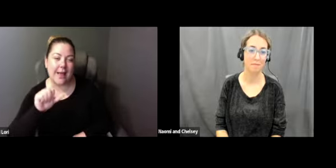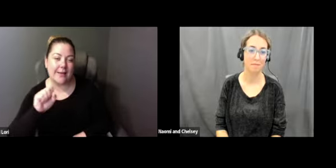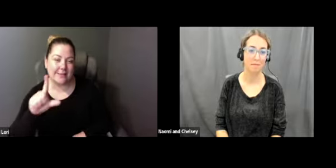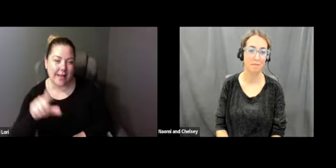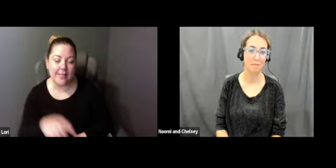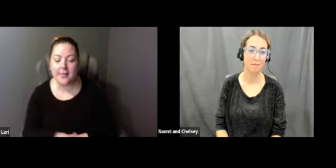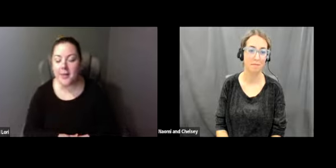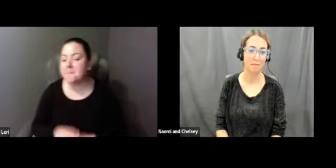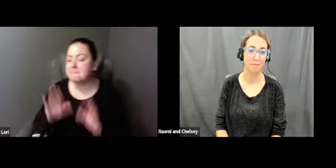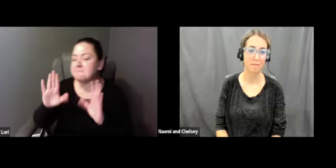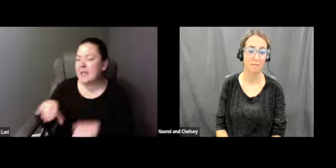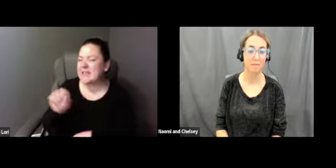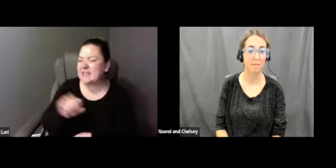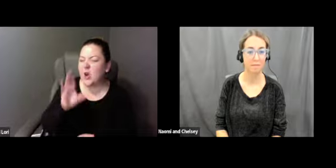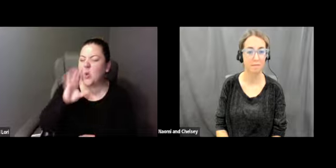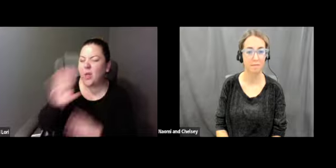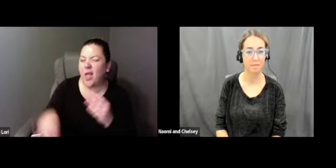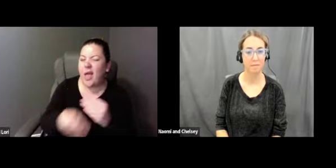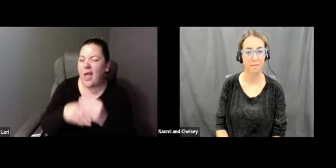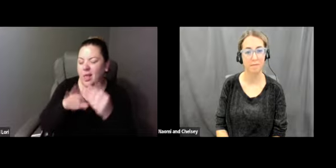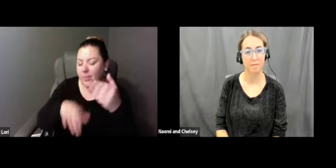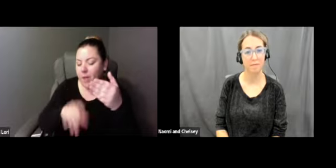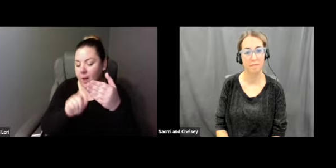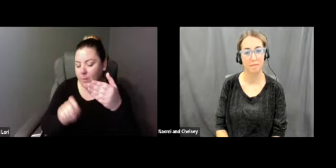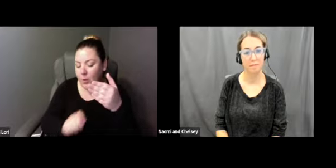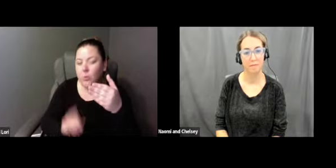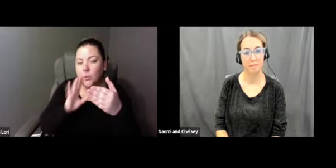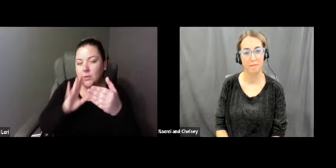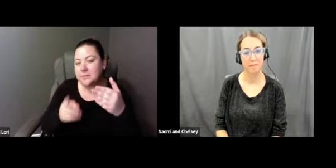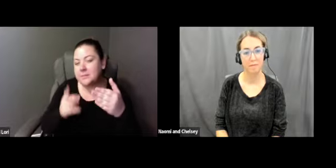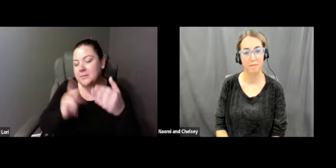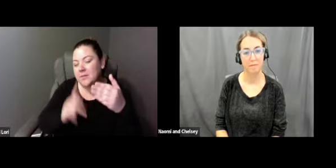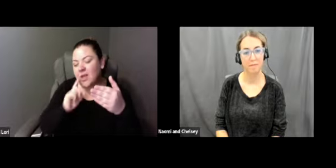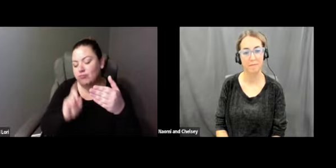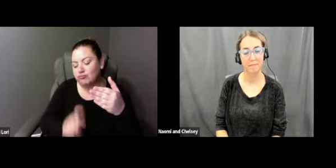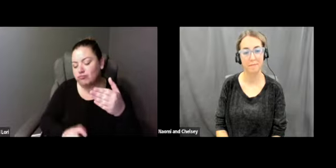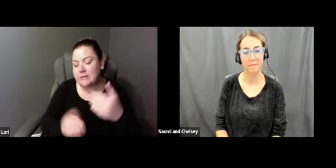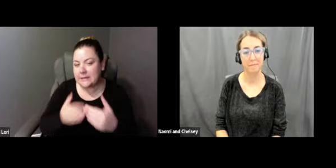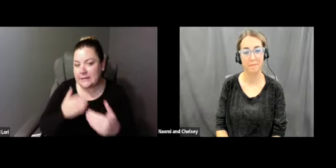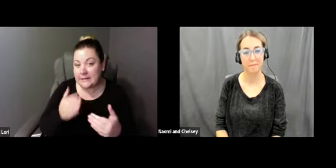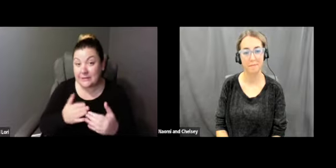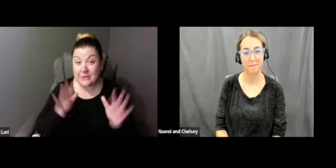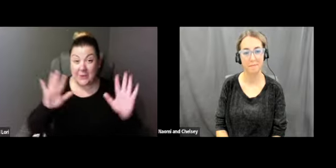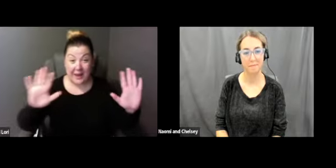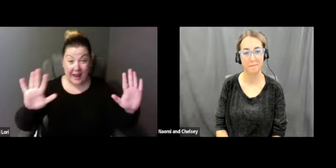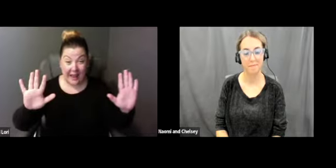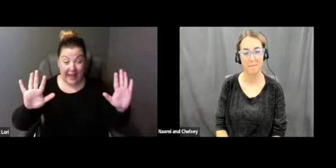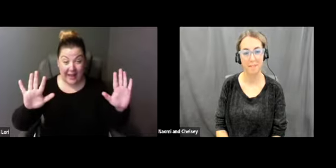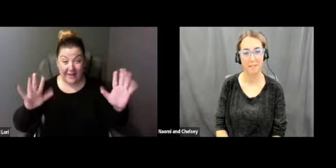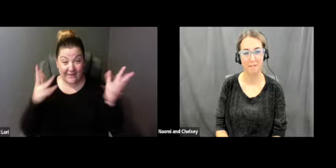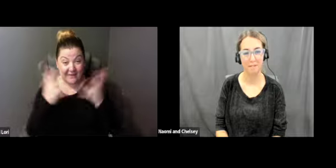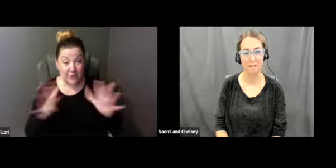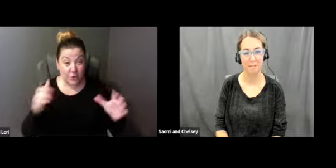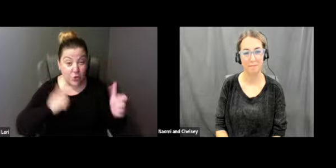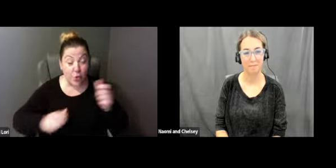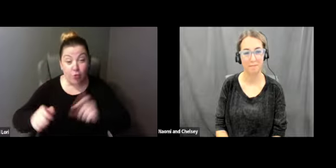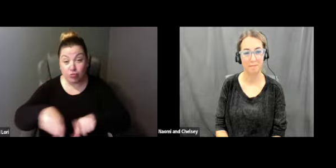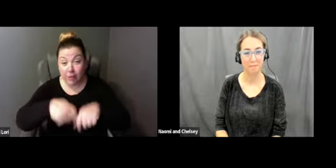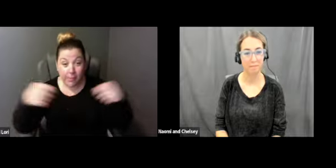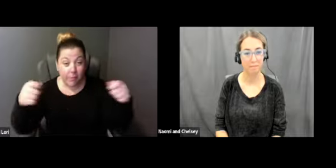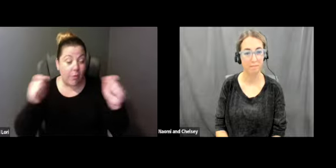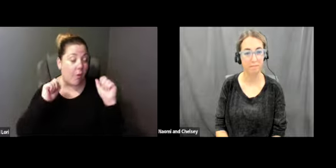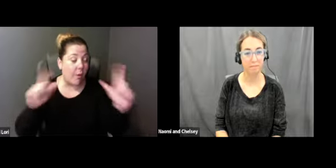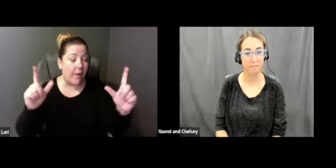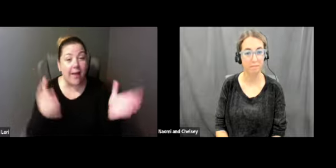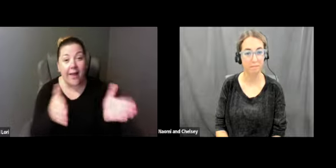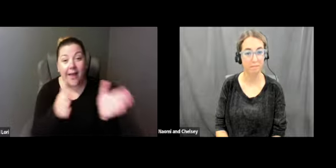include all that in our show notes. So as we are wrapping this up, we always ask all of our guests,